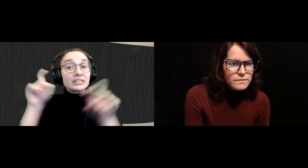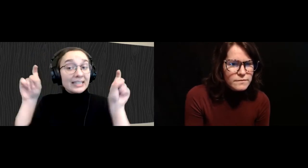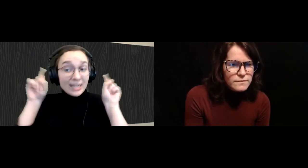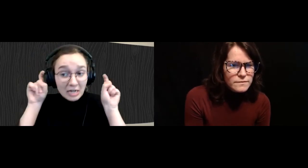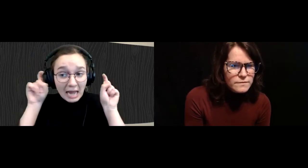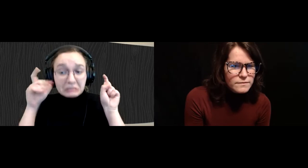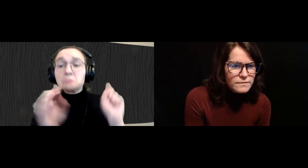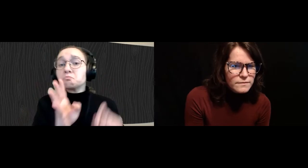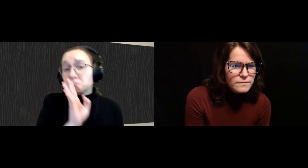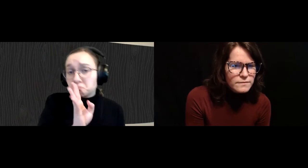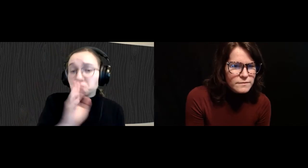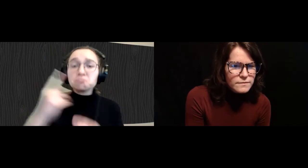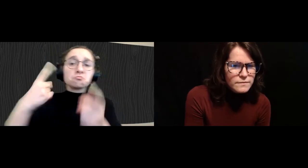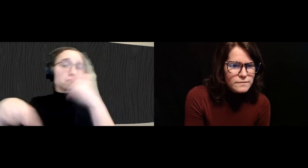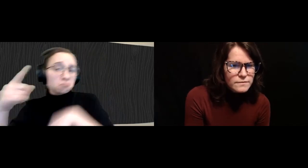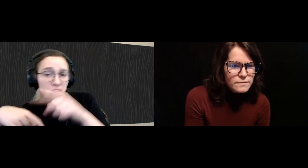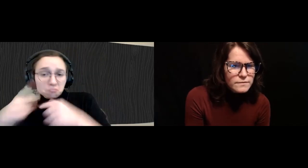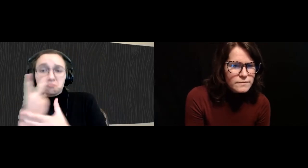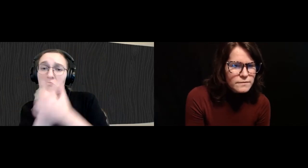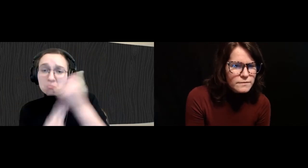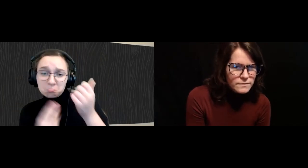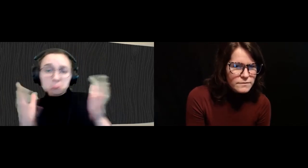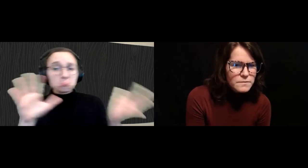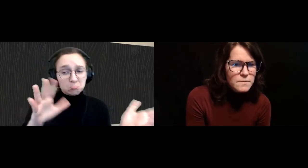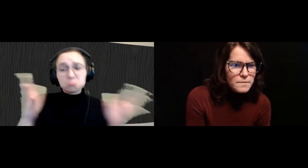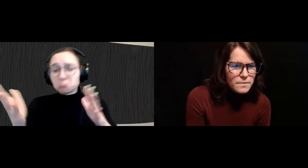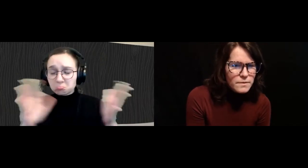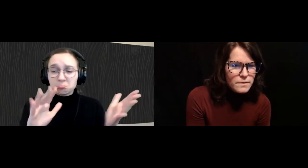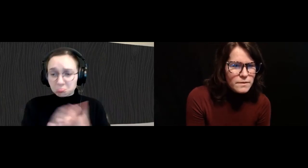Okay. She said he wears hearing aids and he speaks and he signs some.